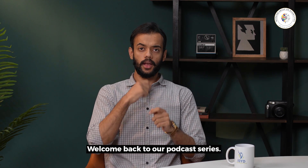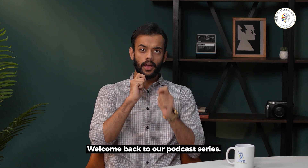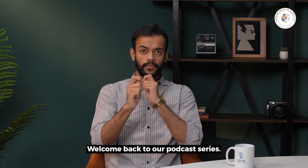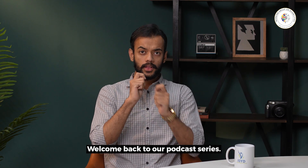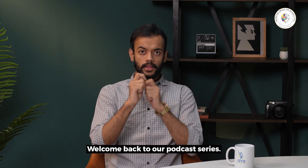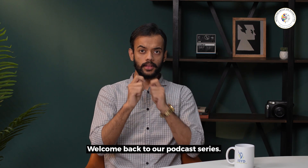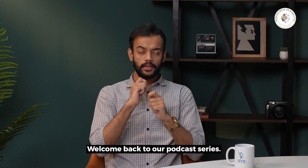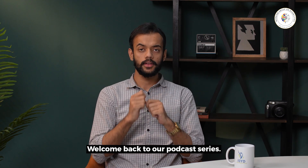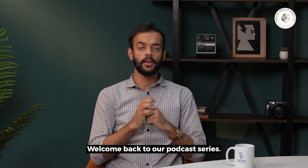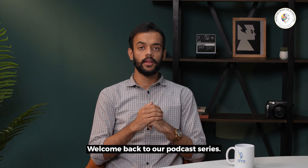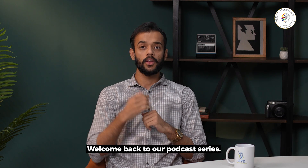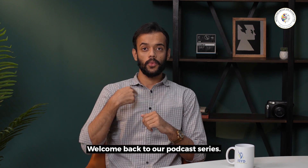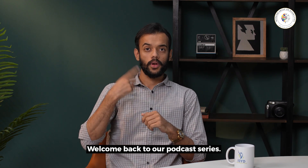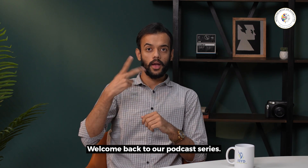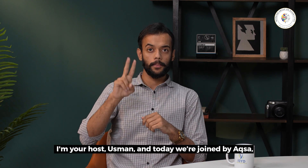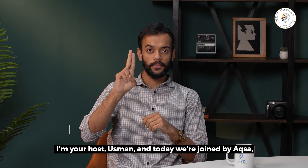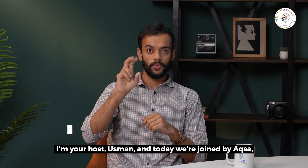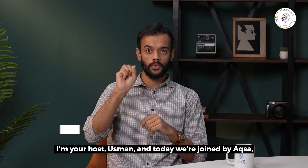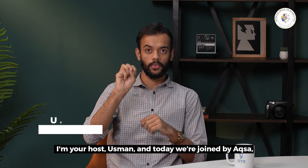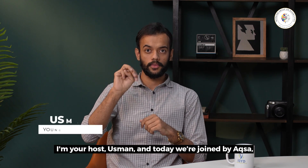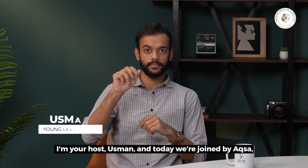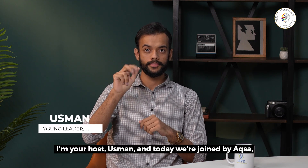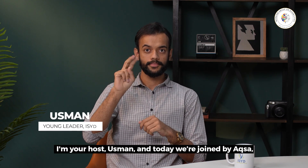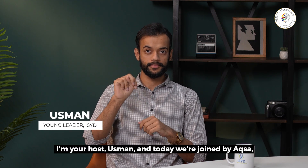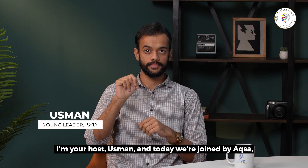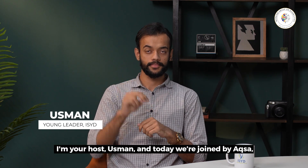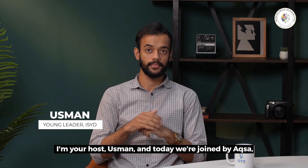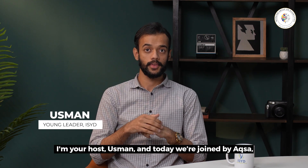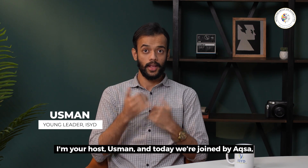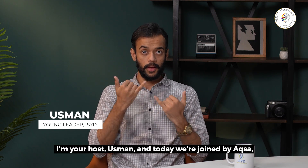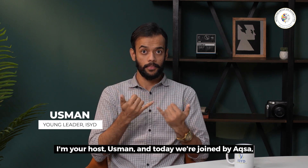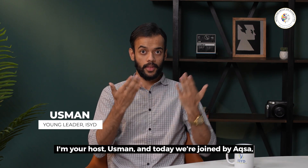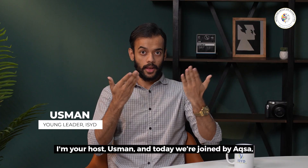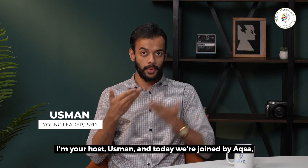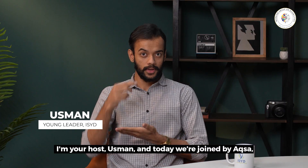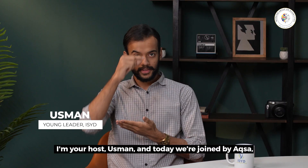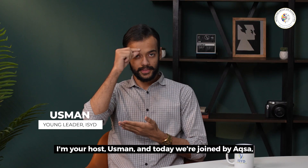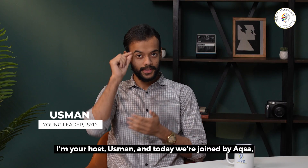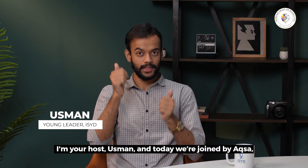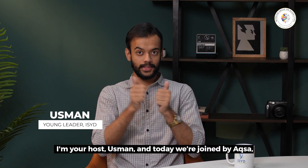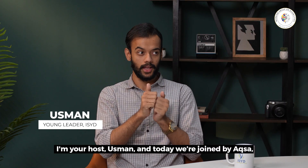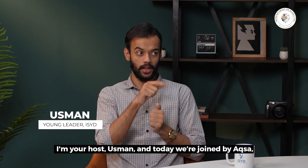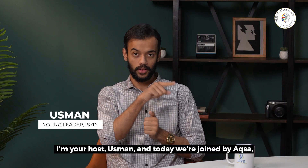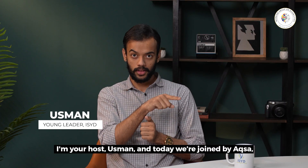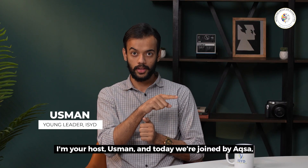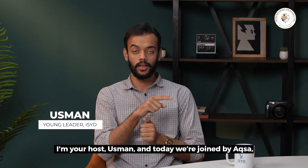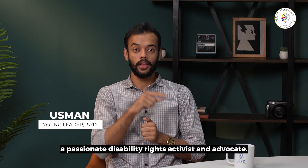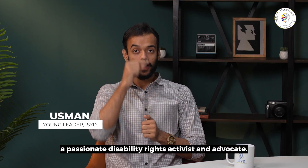Welcome back to our podcast series. I'm your host Usman, and today we are joined by Aksa, a